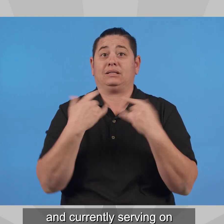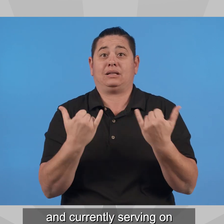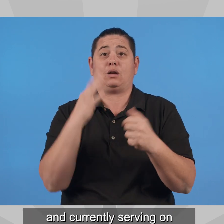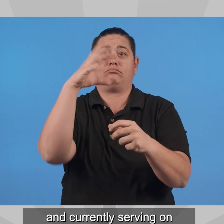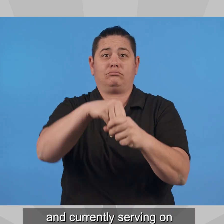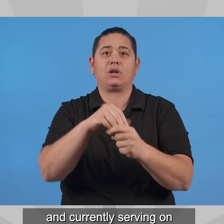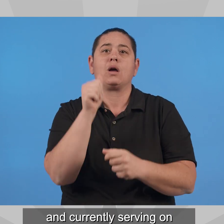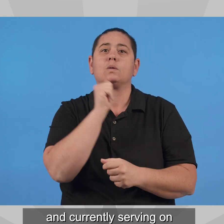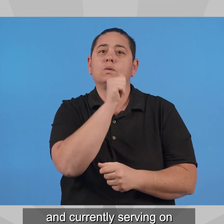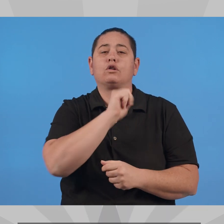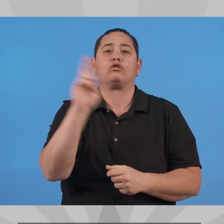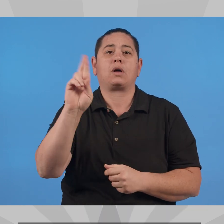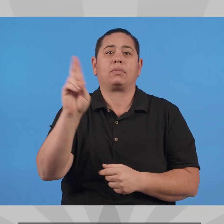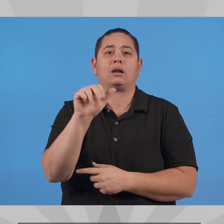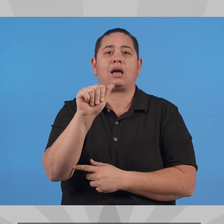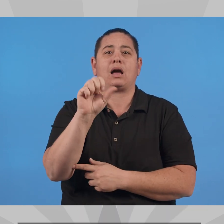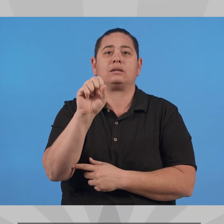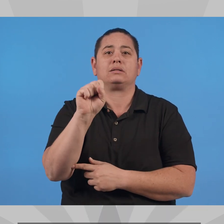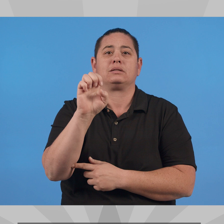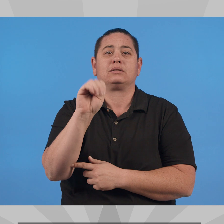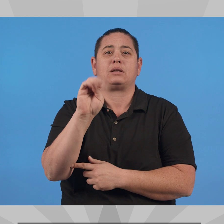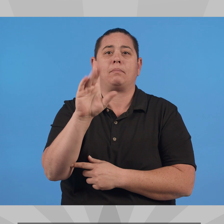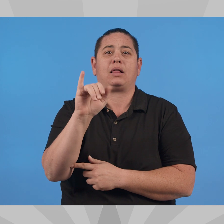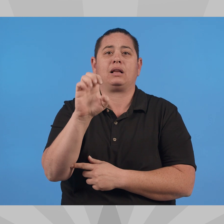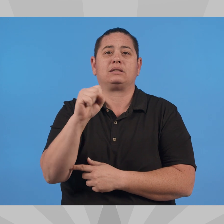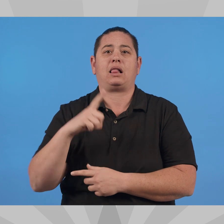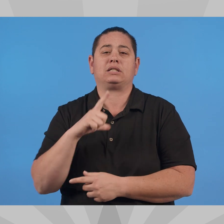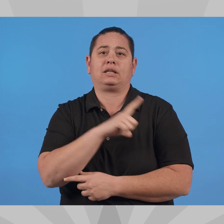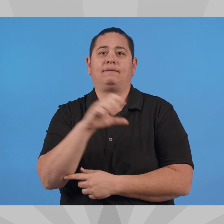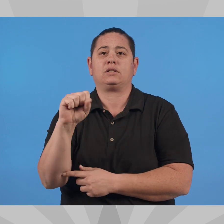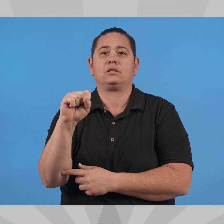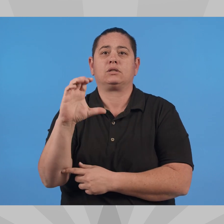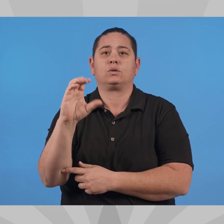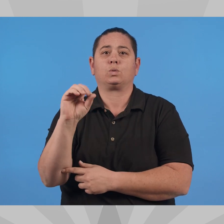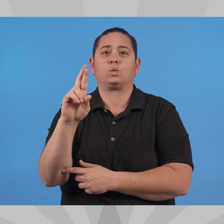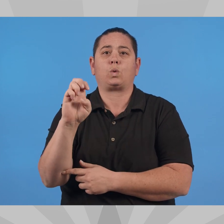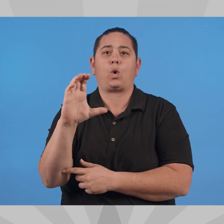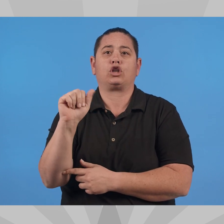Arizona Republican Assembly's Legislative Scorecard Committee.